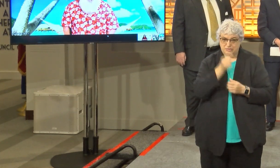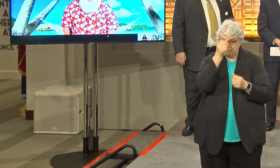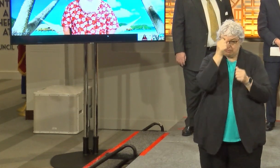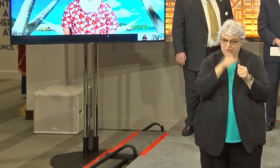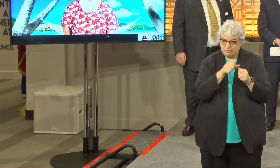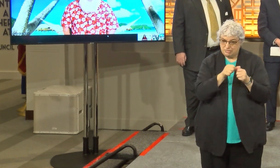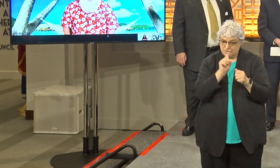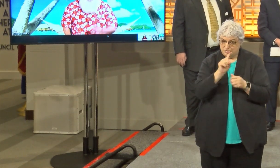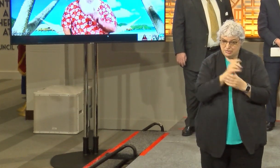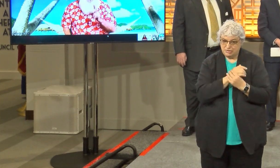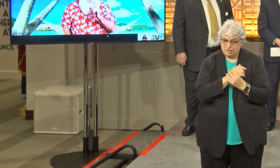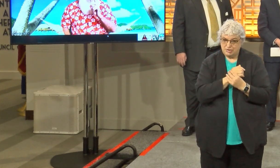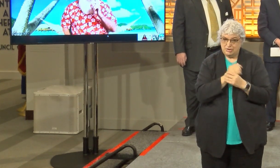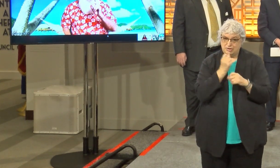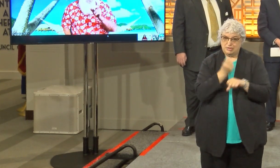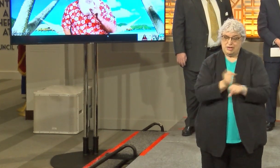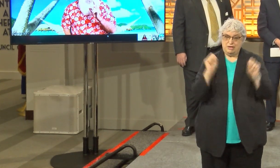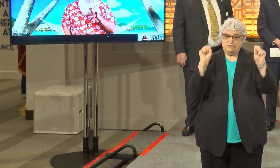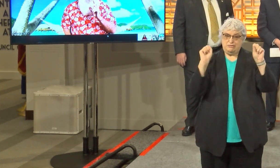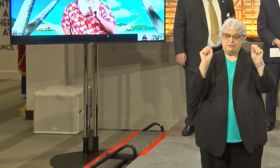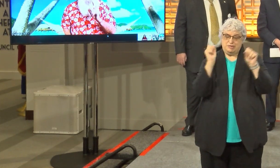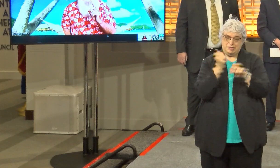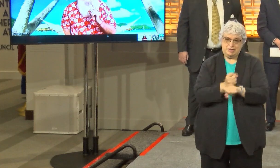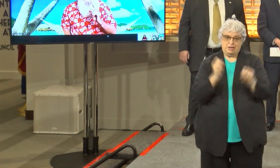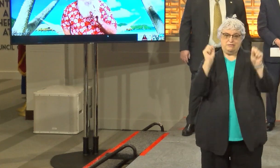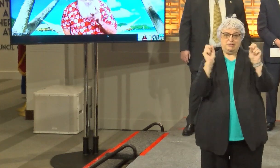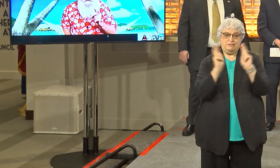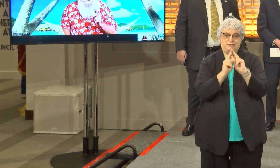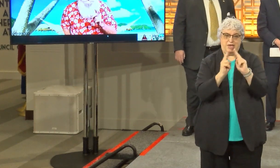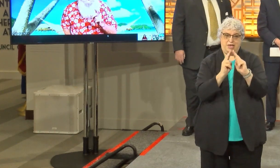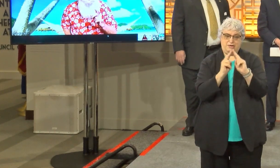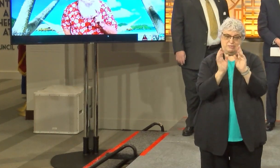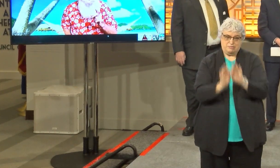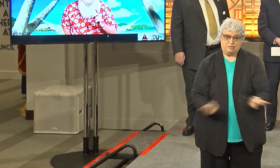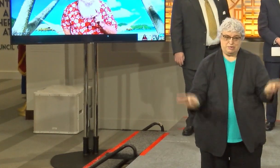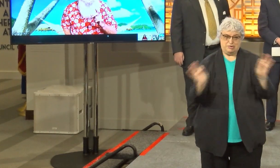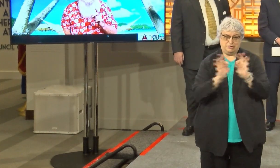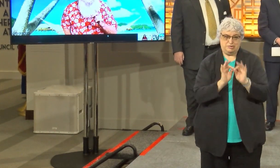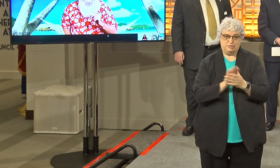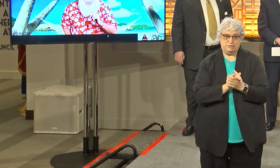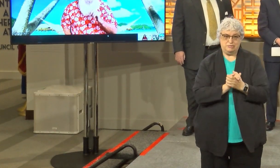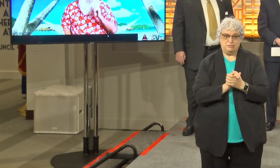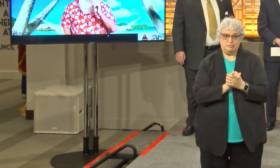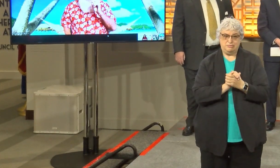Remember, safety is very, very important.